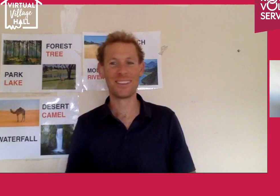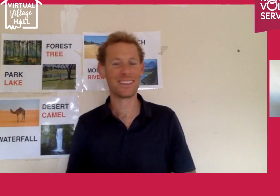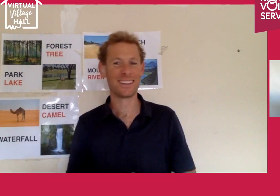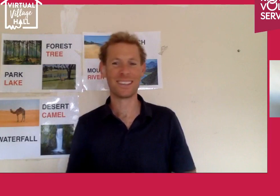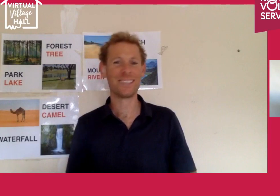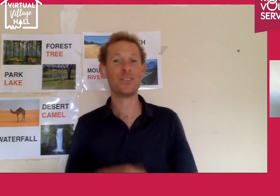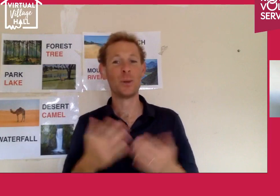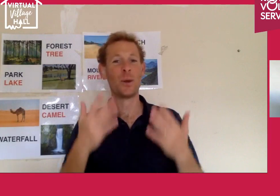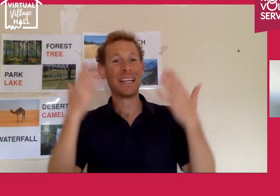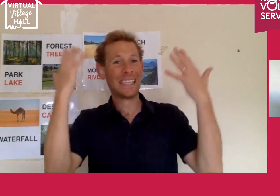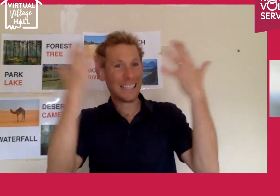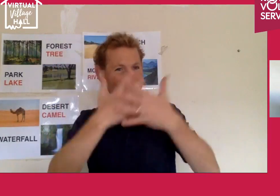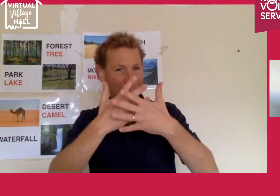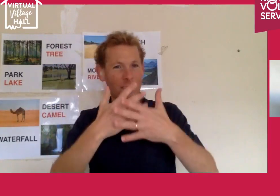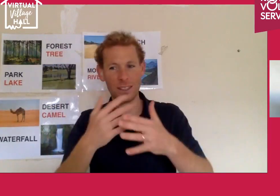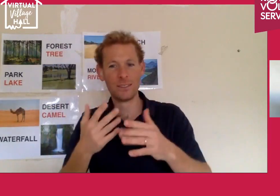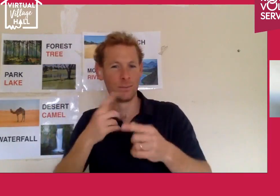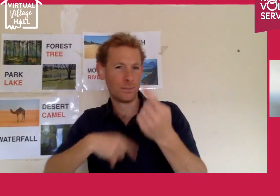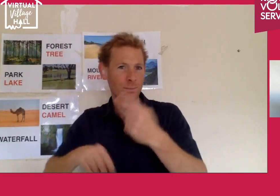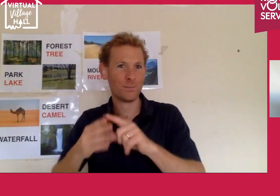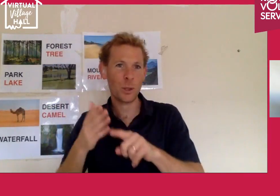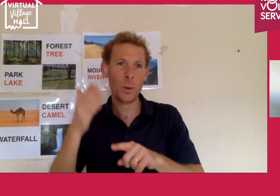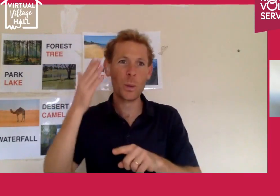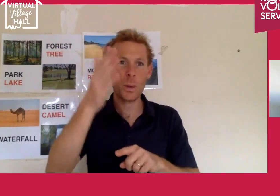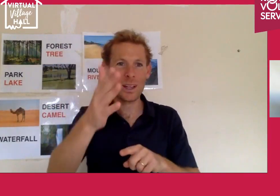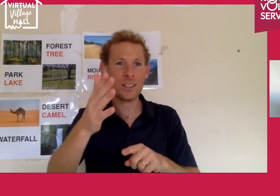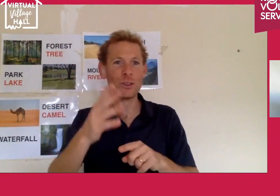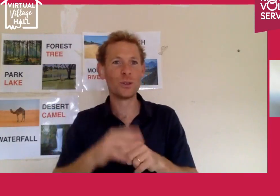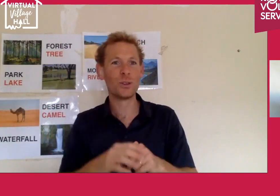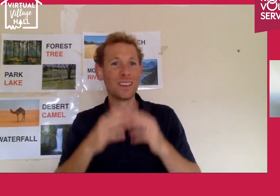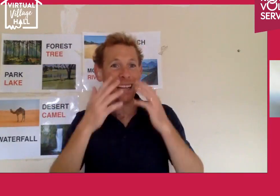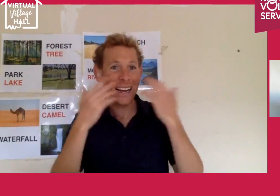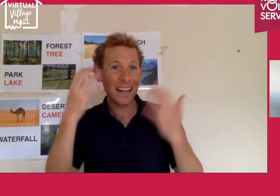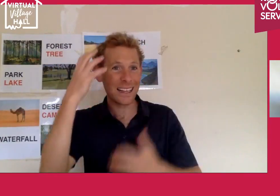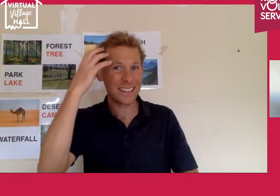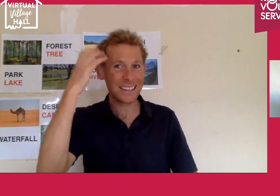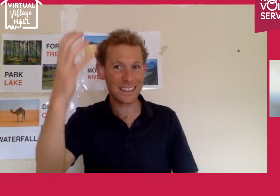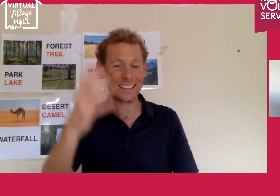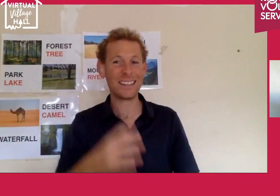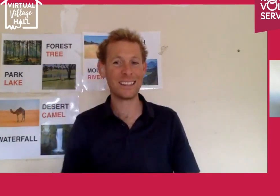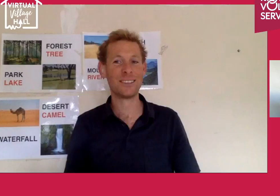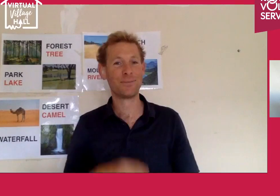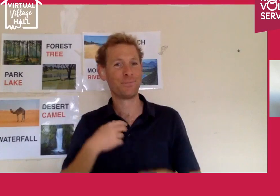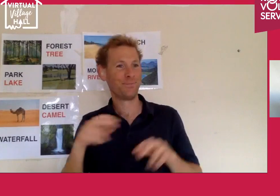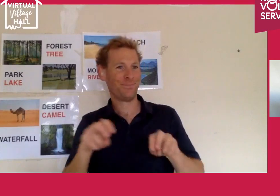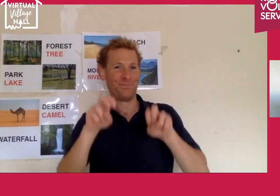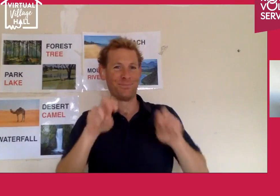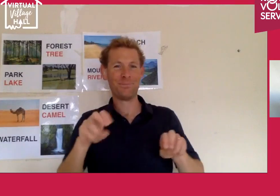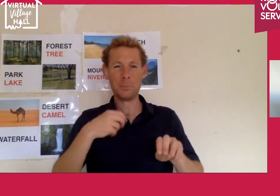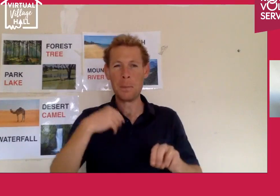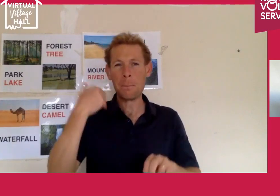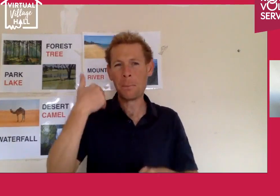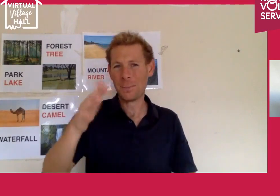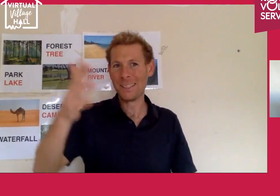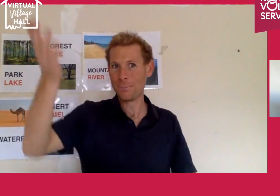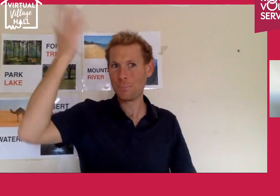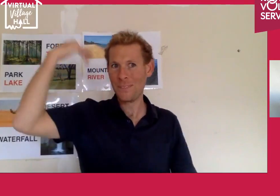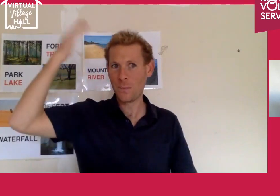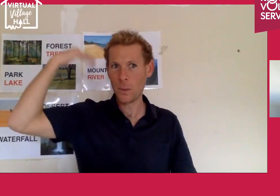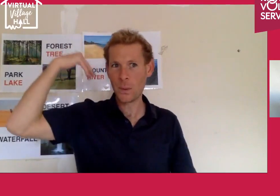just absolutely loved it. In the evening, we then all went to see the Lion King, as I said, and we all sat